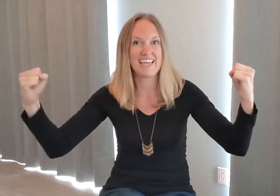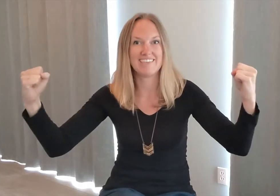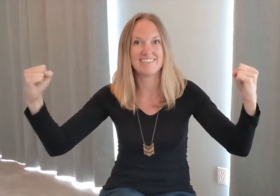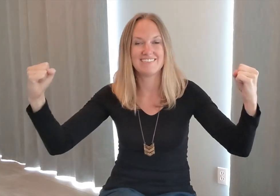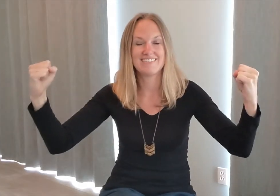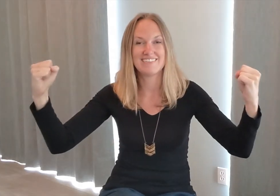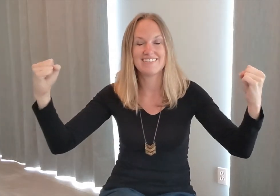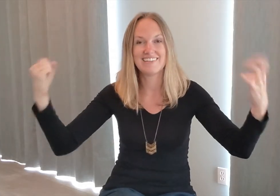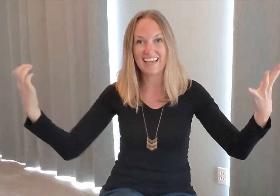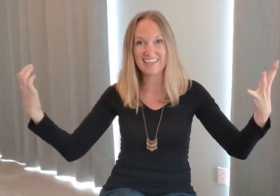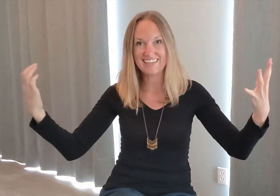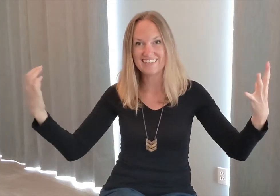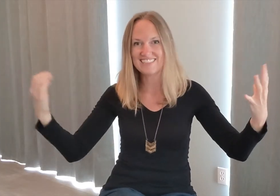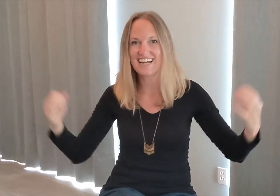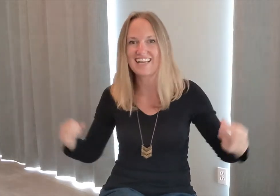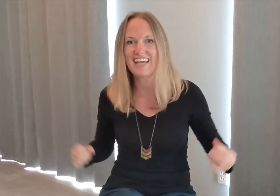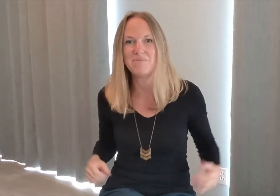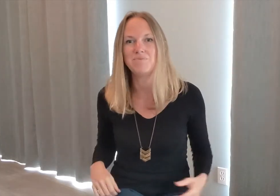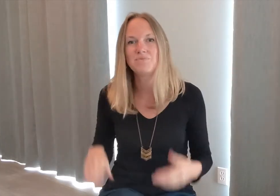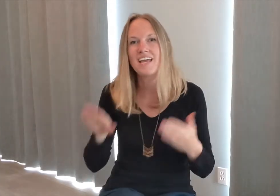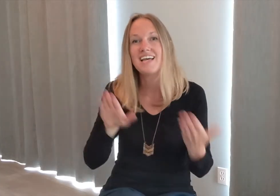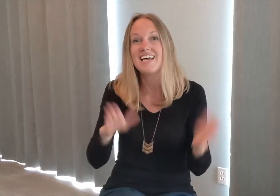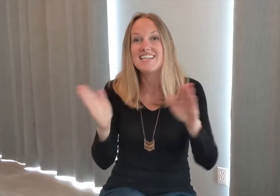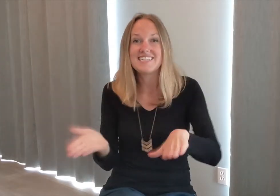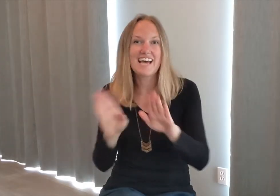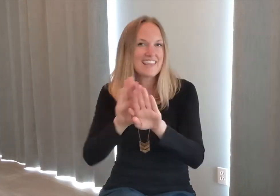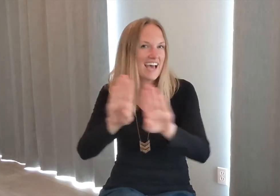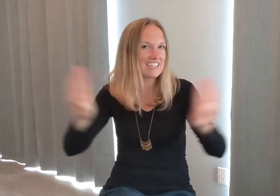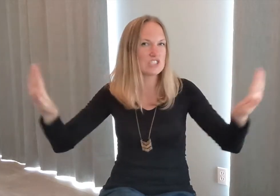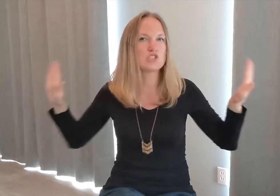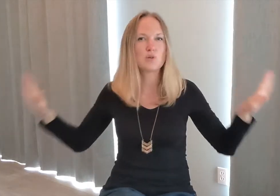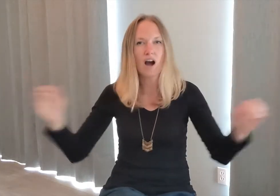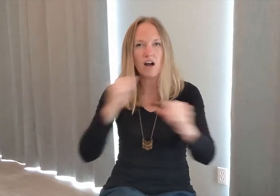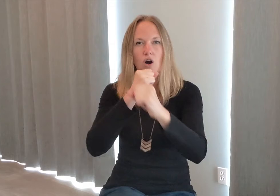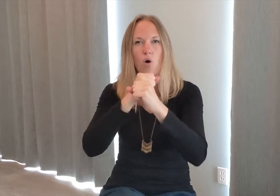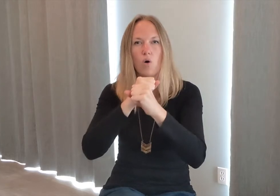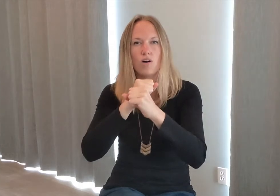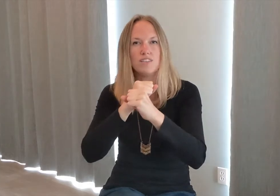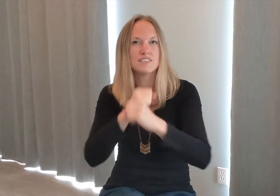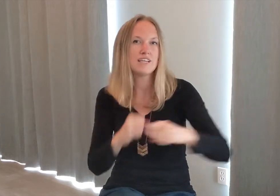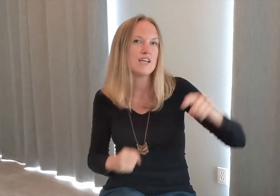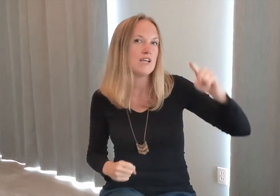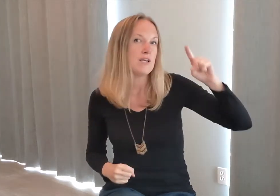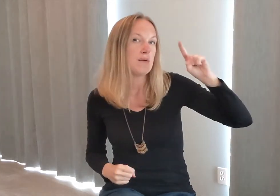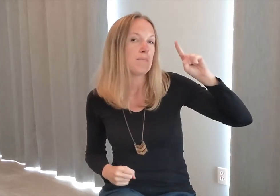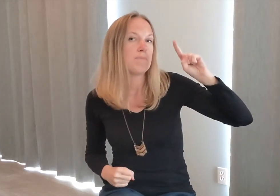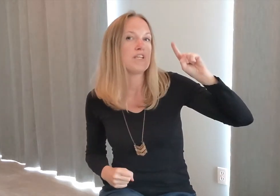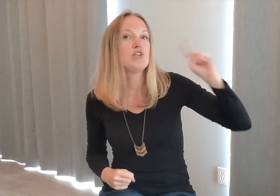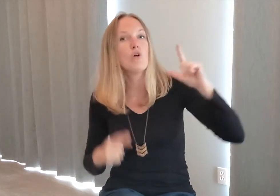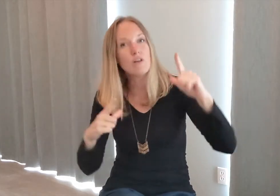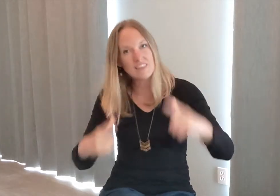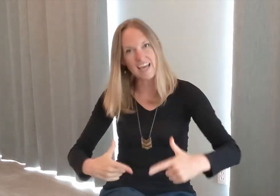save. Okay, let's try it again. Death had a stronghold, but your life